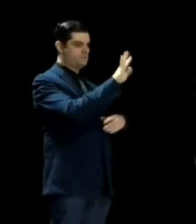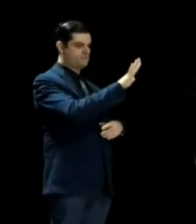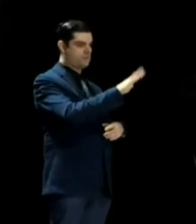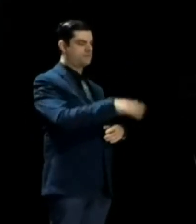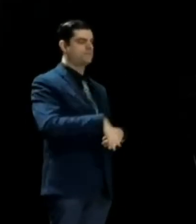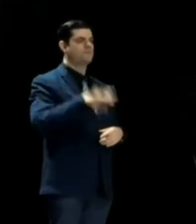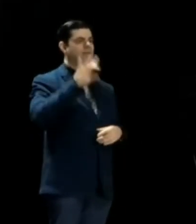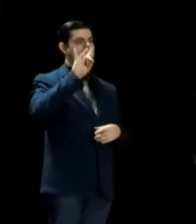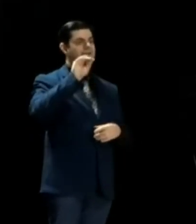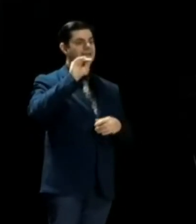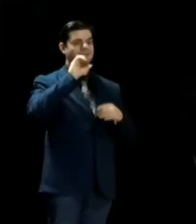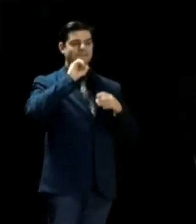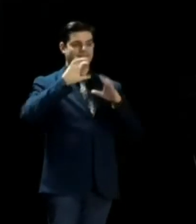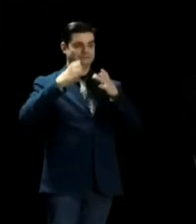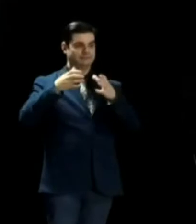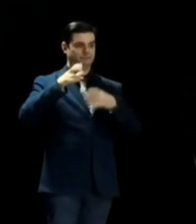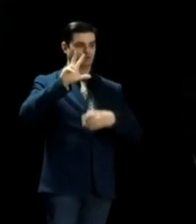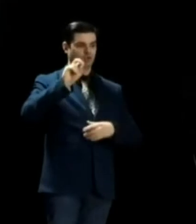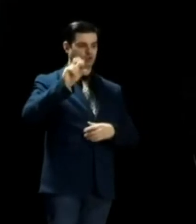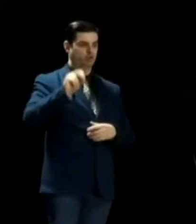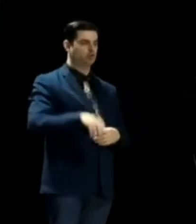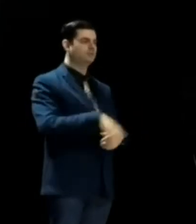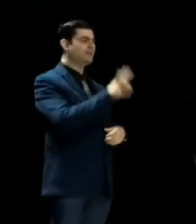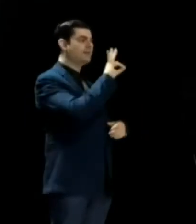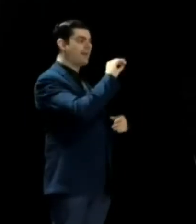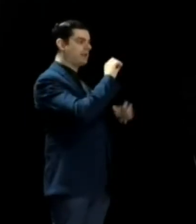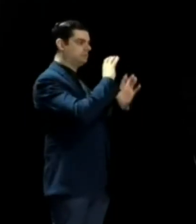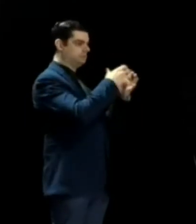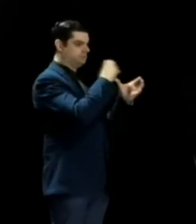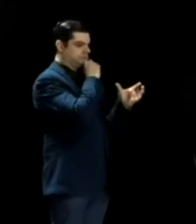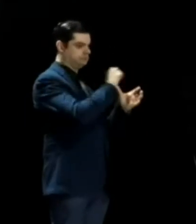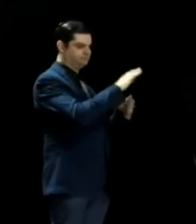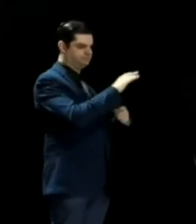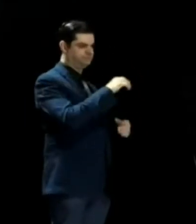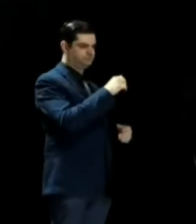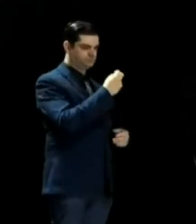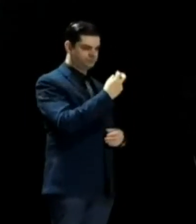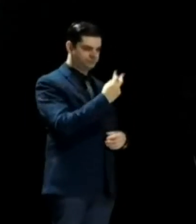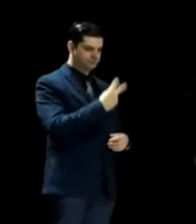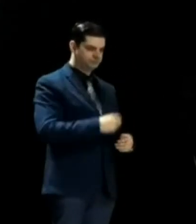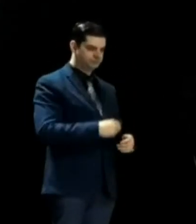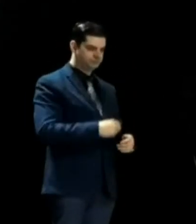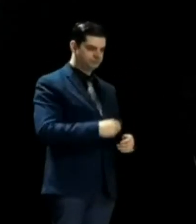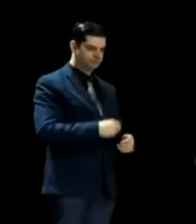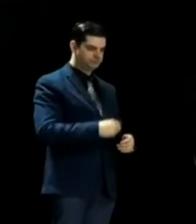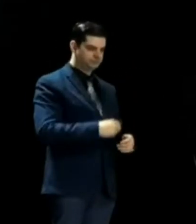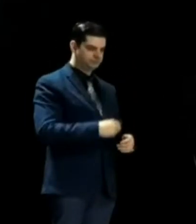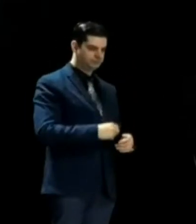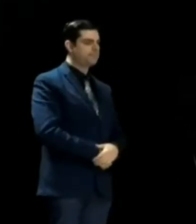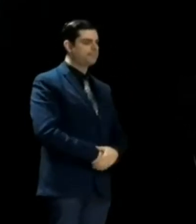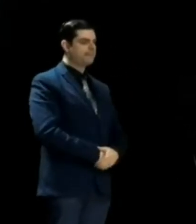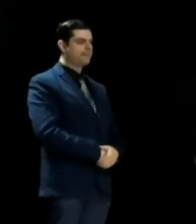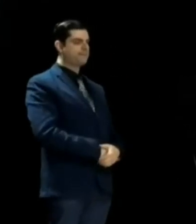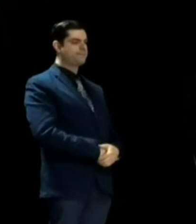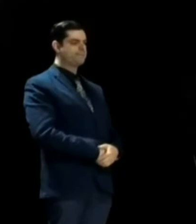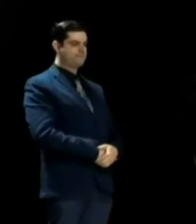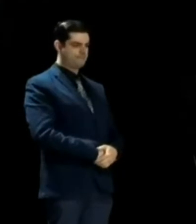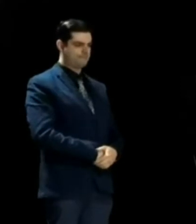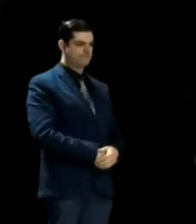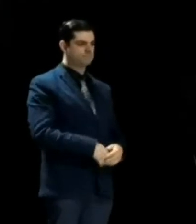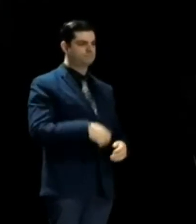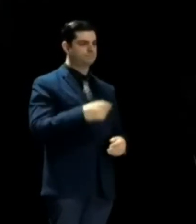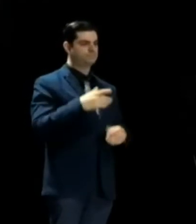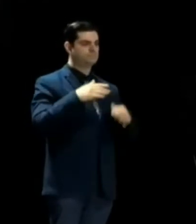22% of our cases are under 30 years of age. 36% of our cases are under 40 years of age. 53% are